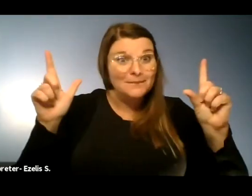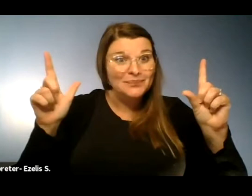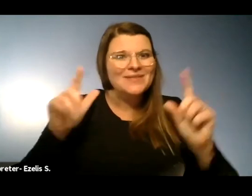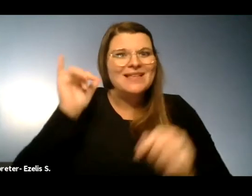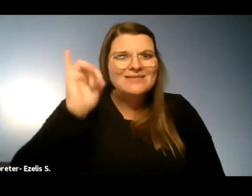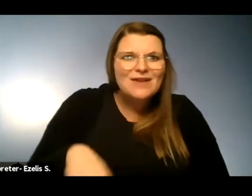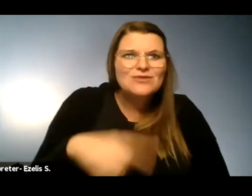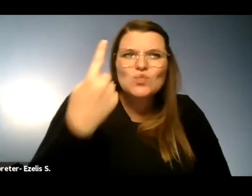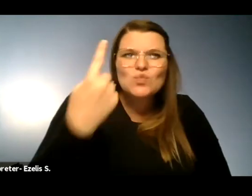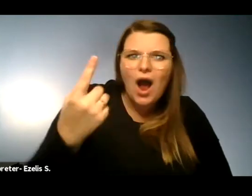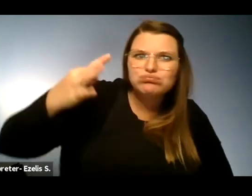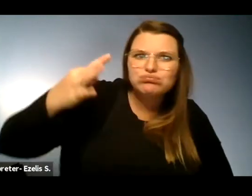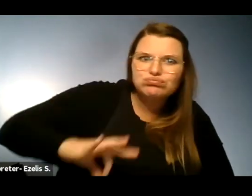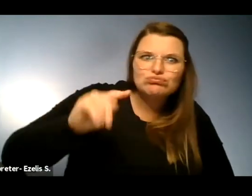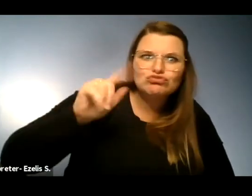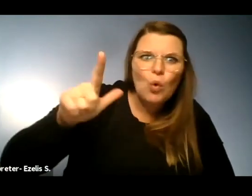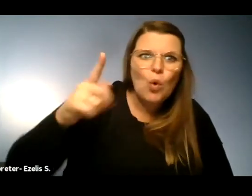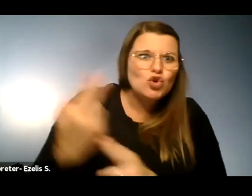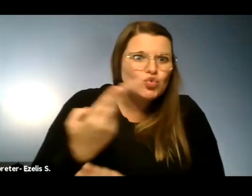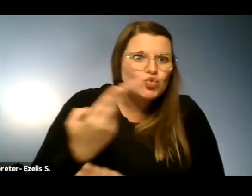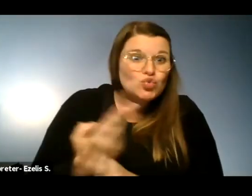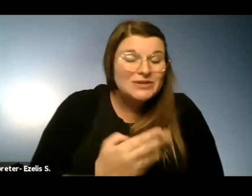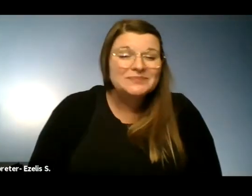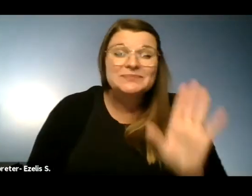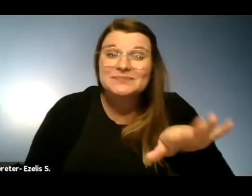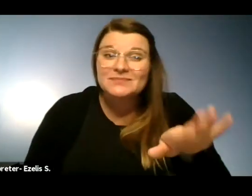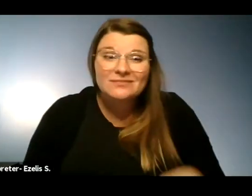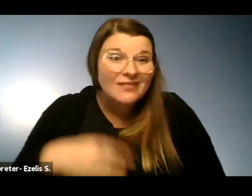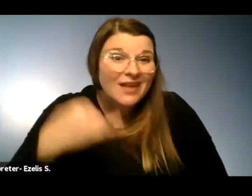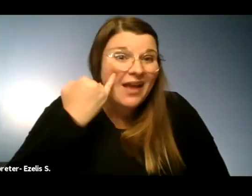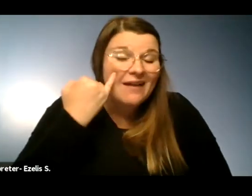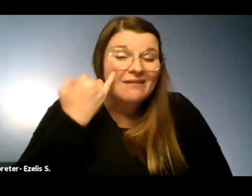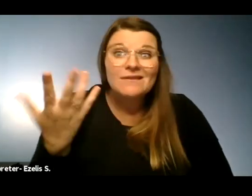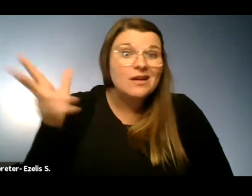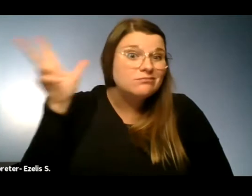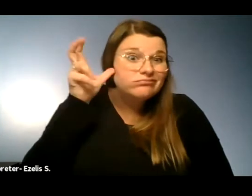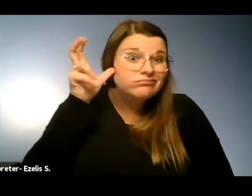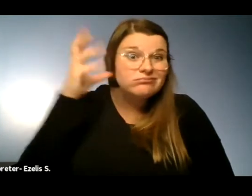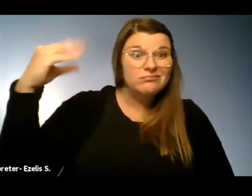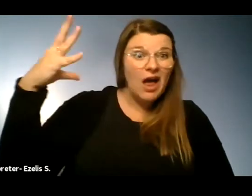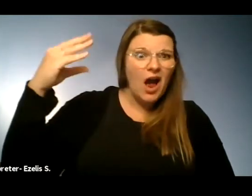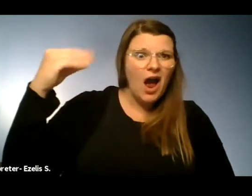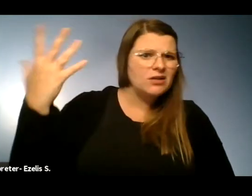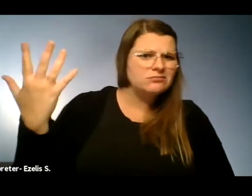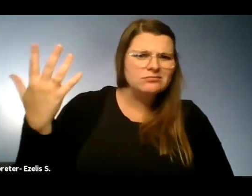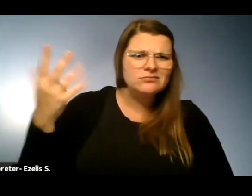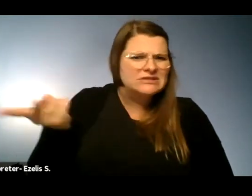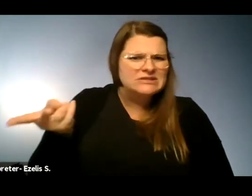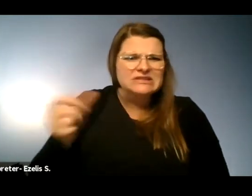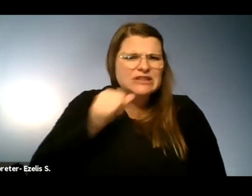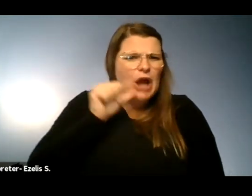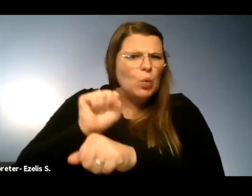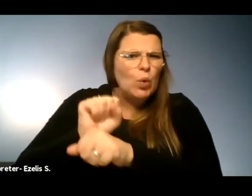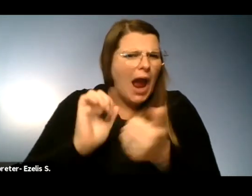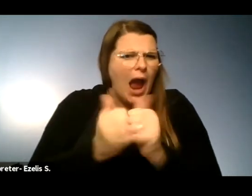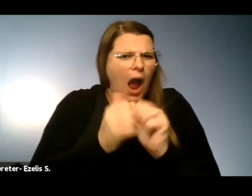that he uses. Now, let's suppose he didn't hear the alarm or the light didn't go off. What's another way that he might have gotten woken